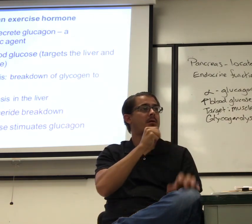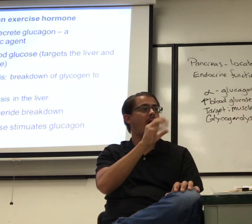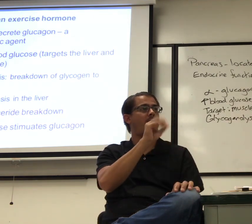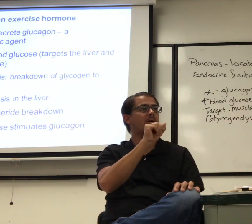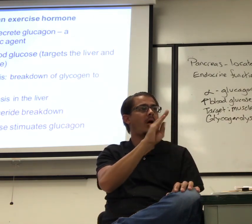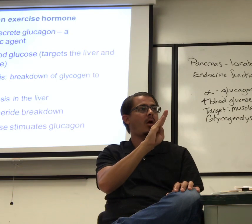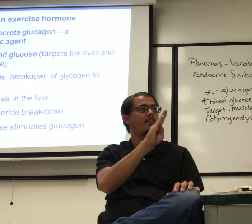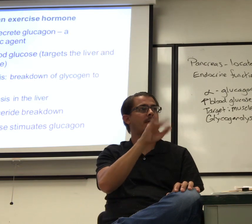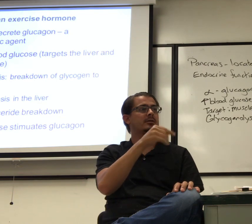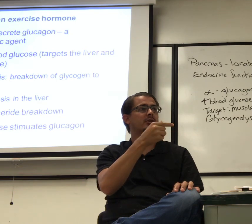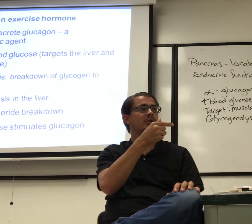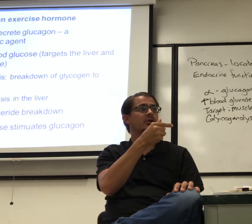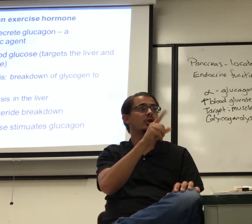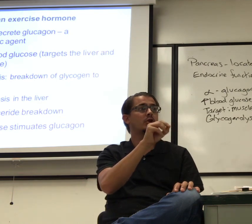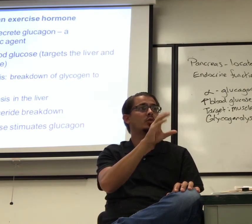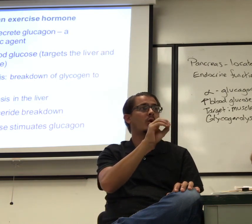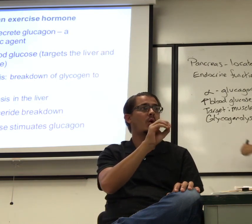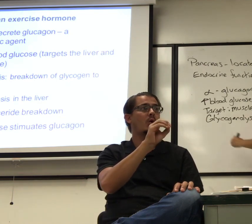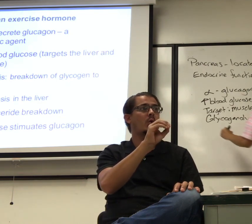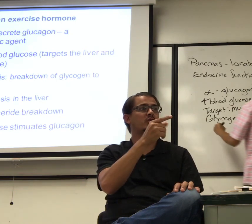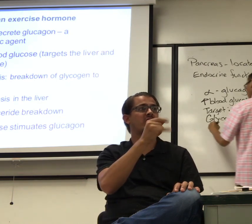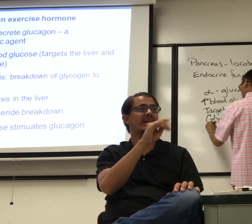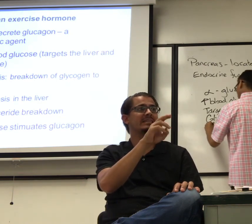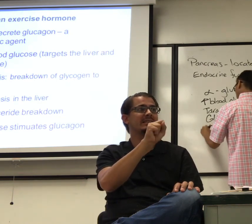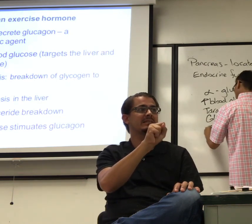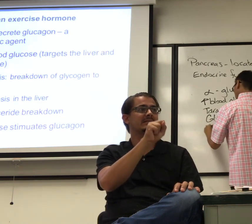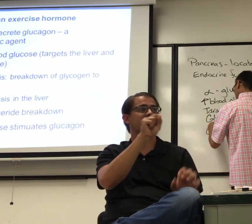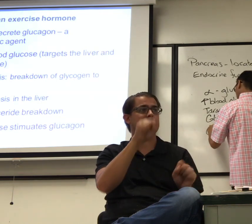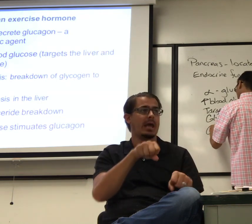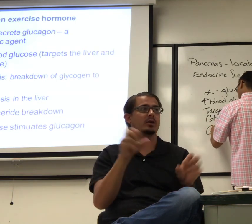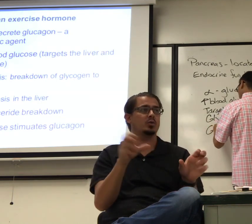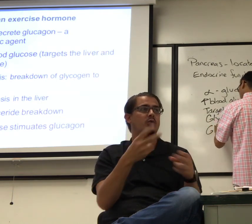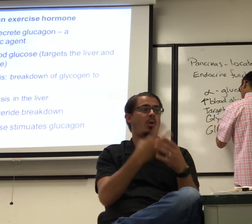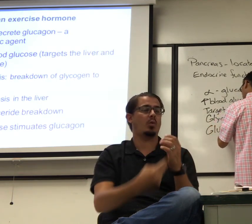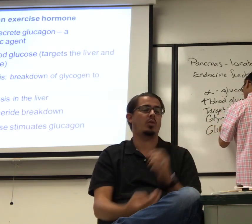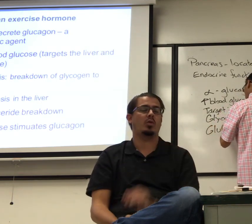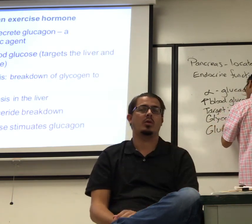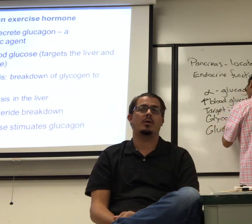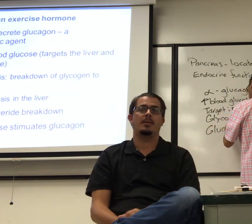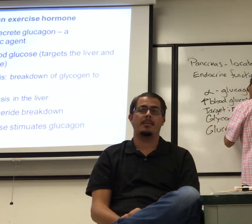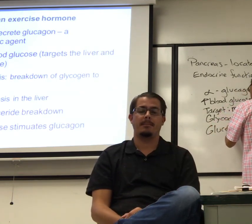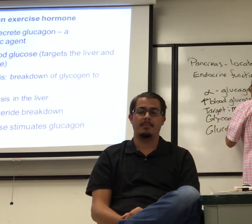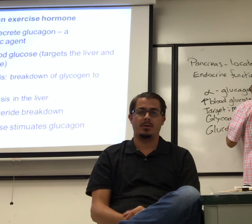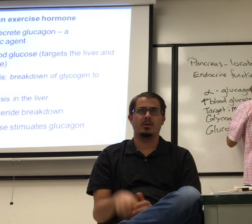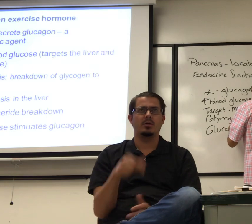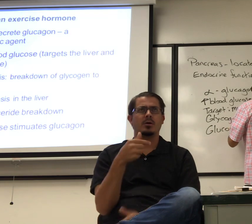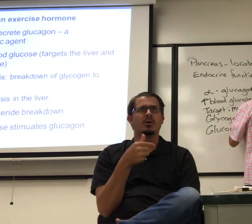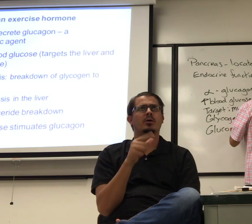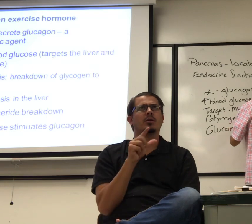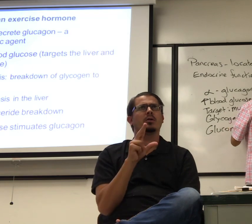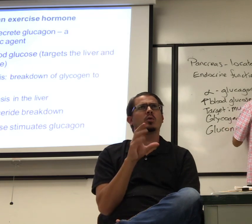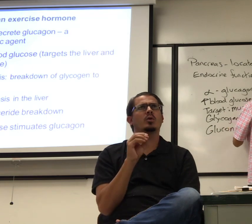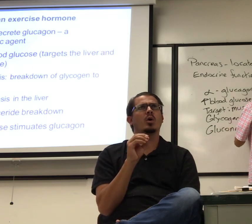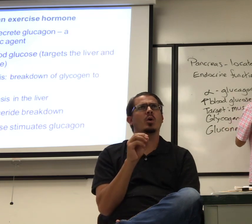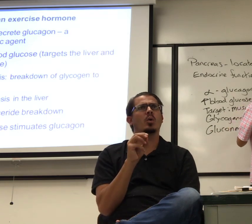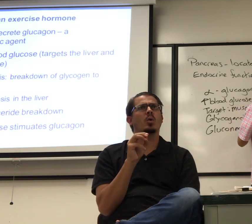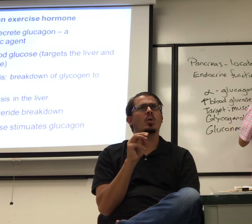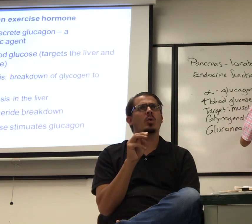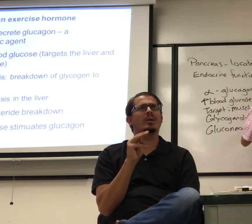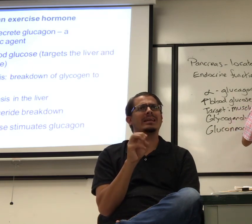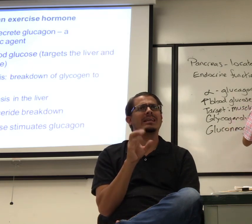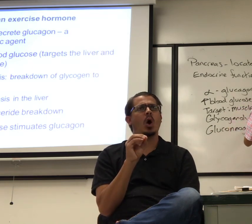But also, if you want to make carb from non-carb, that's gluconeogenesis. I defined that yet. This